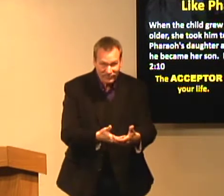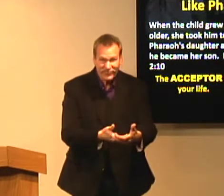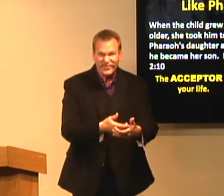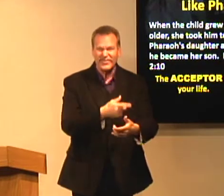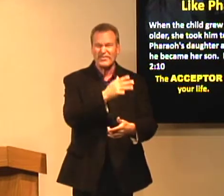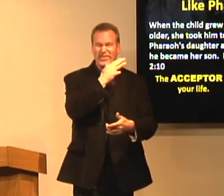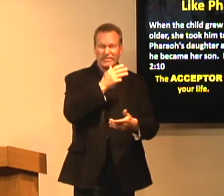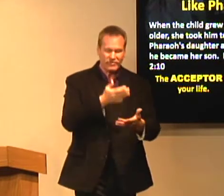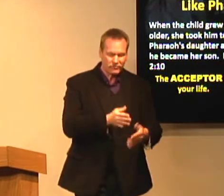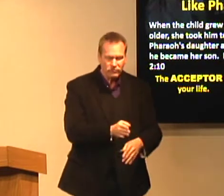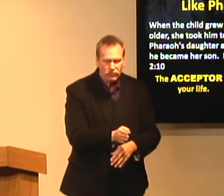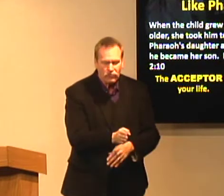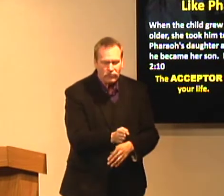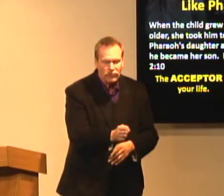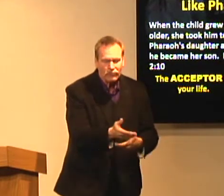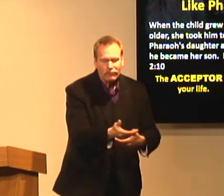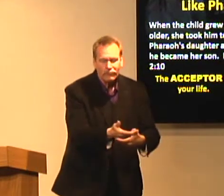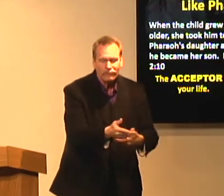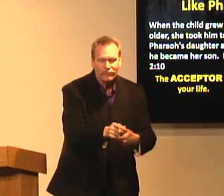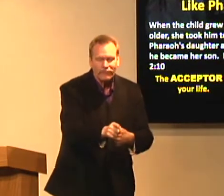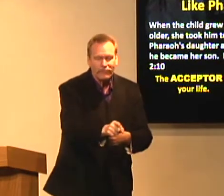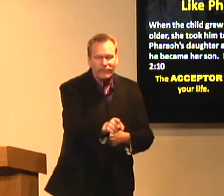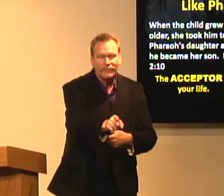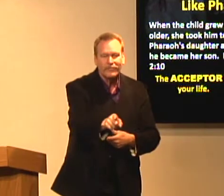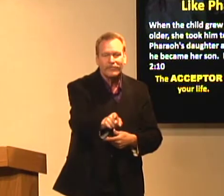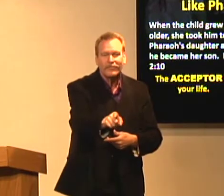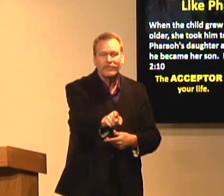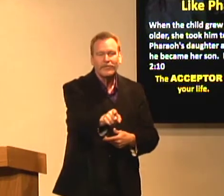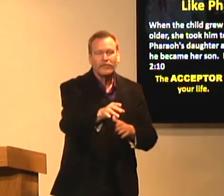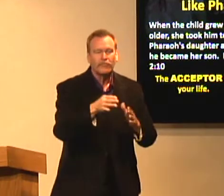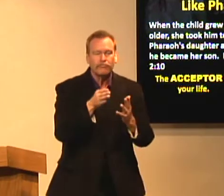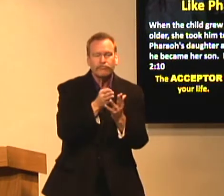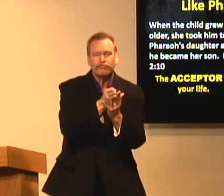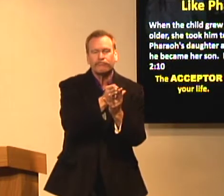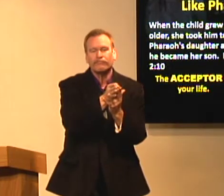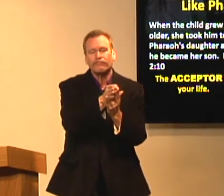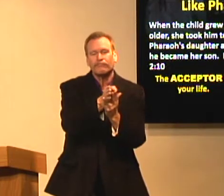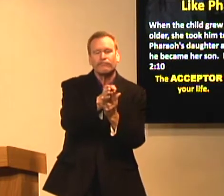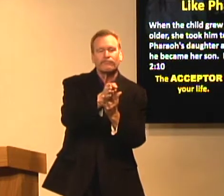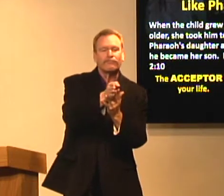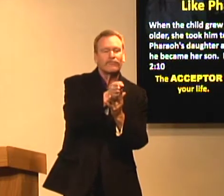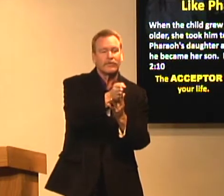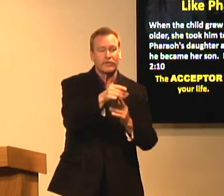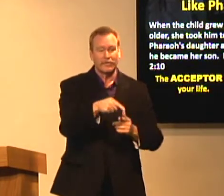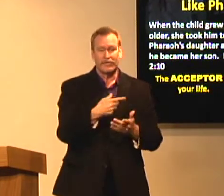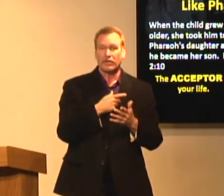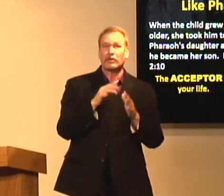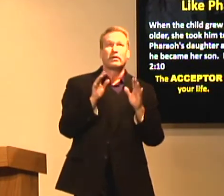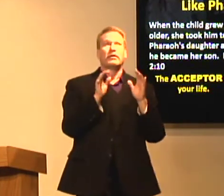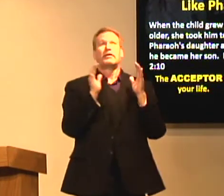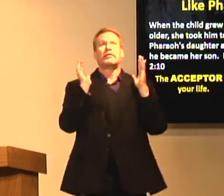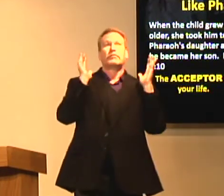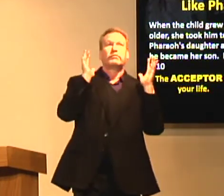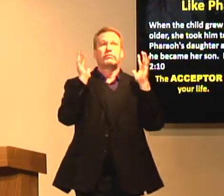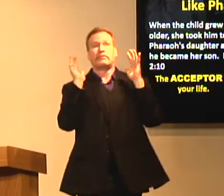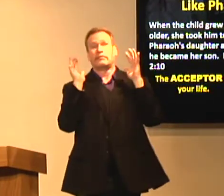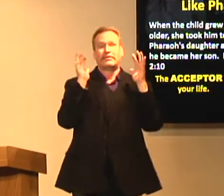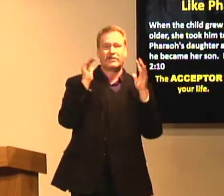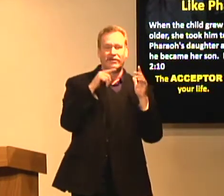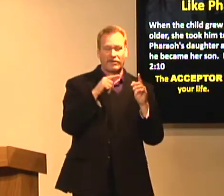Pharaoh's daughter, it was going along the river, the little basket was floating along the river, and what